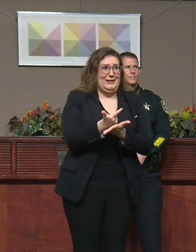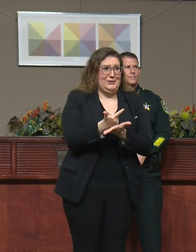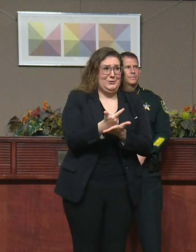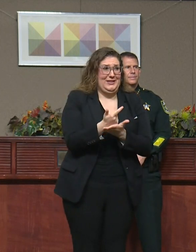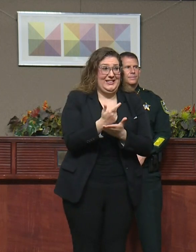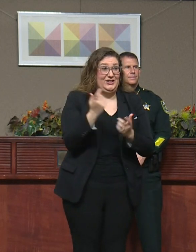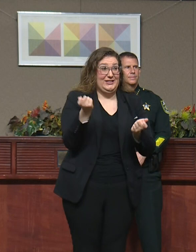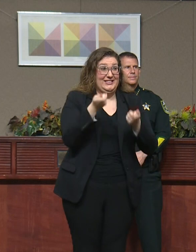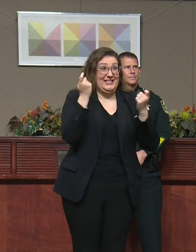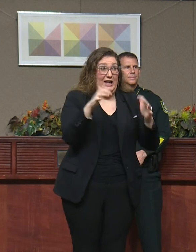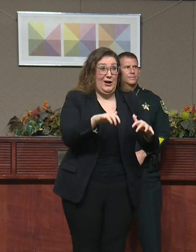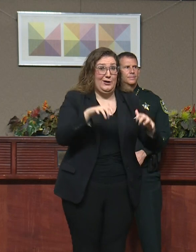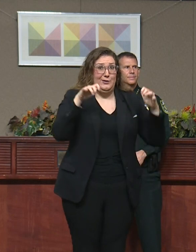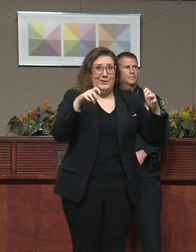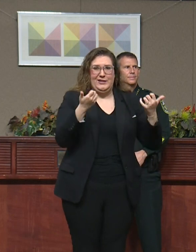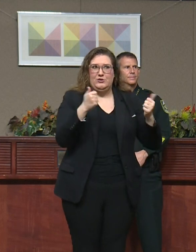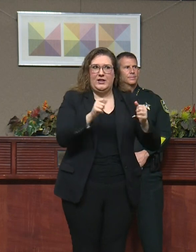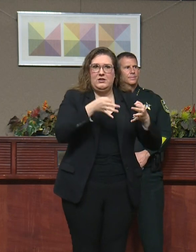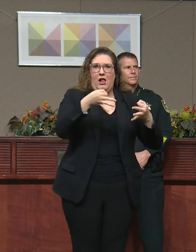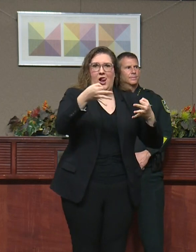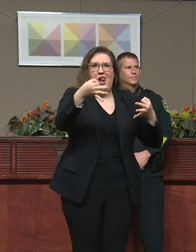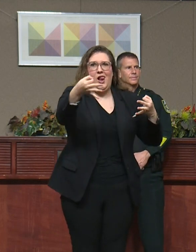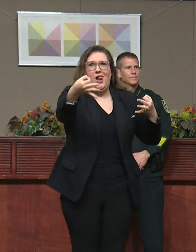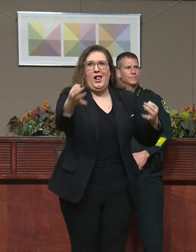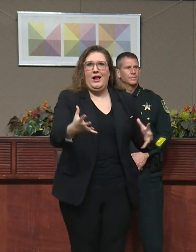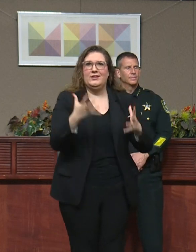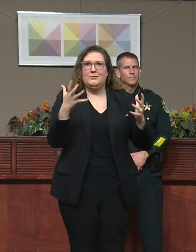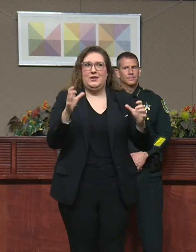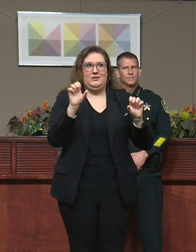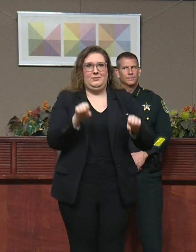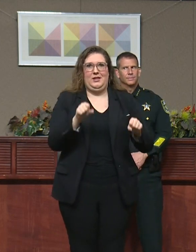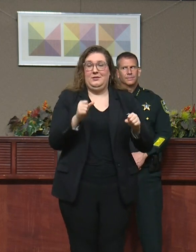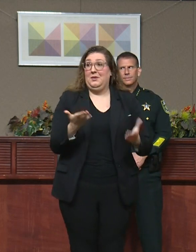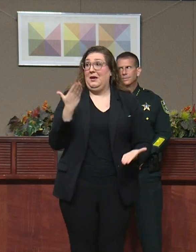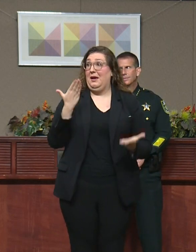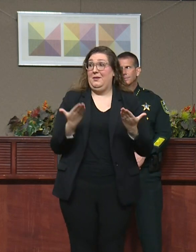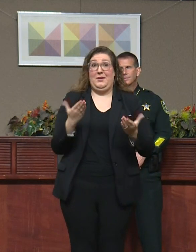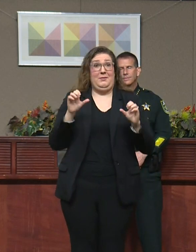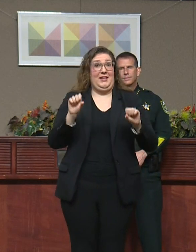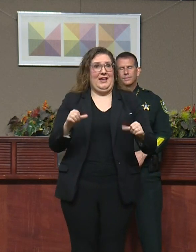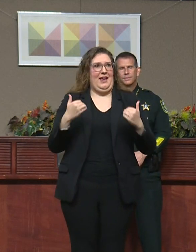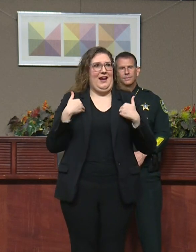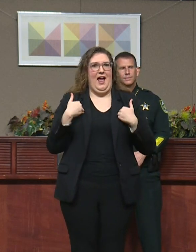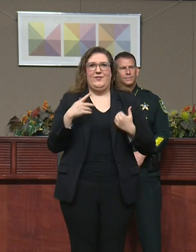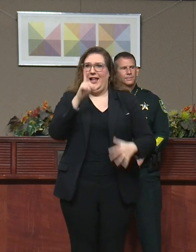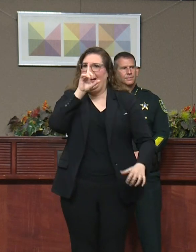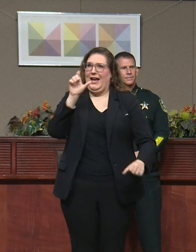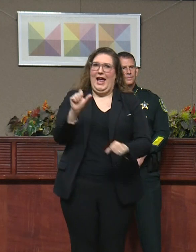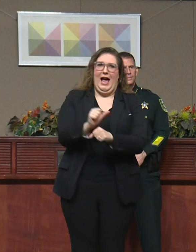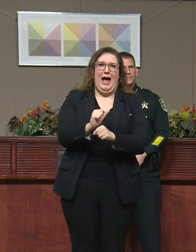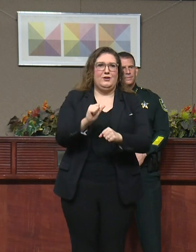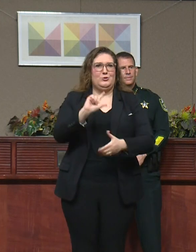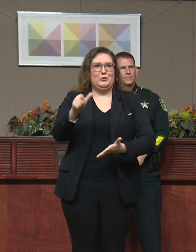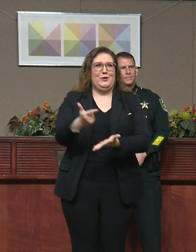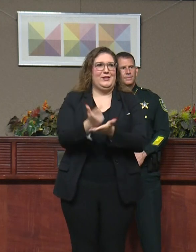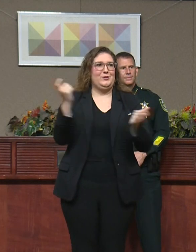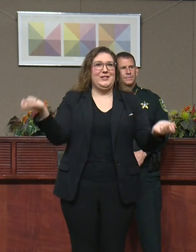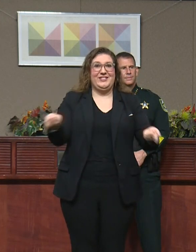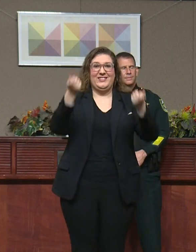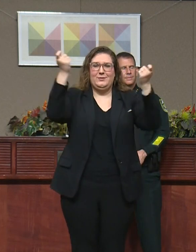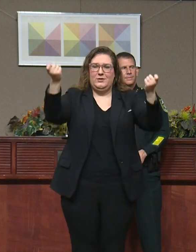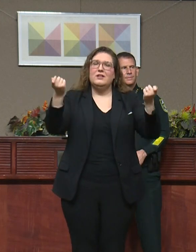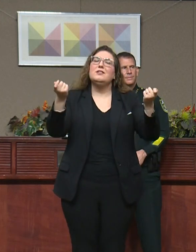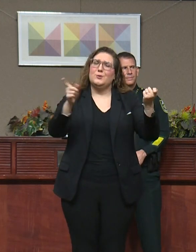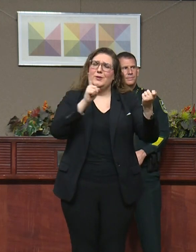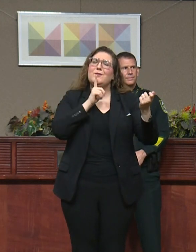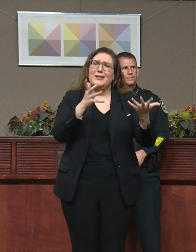have face-to-face graduation ceremonies. And it is certainly would be our joy and our heart's desire that we're able to